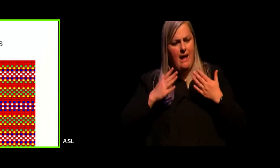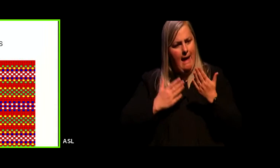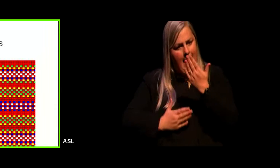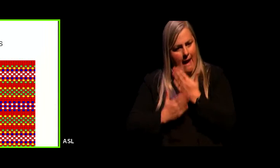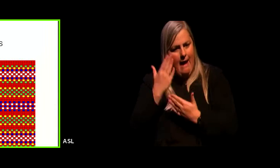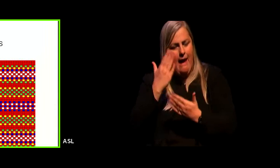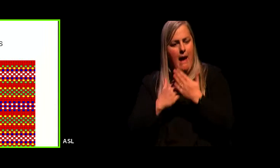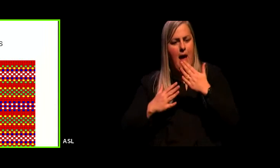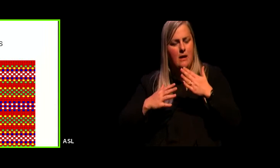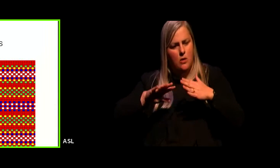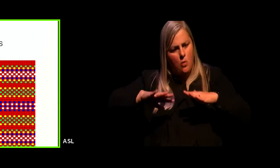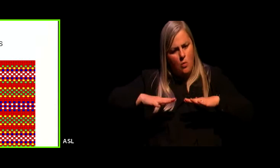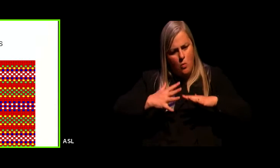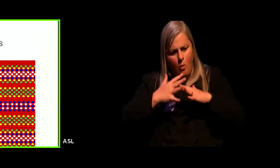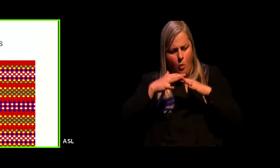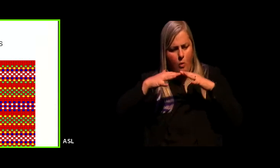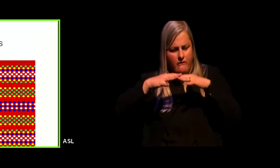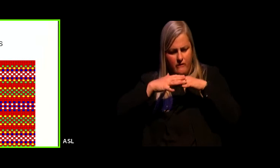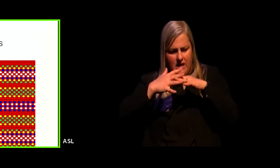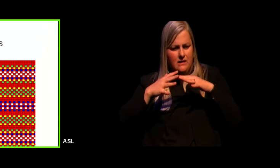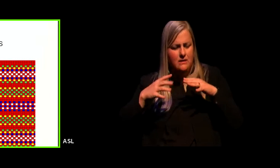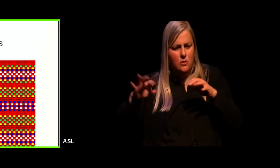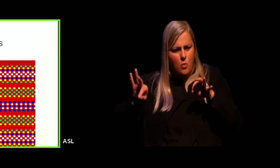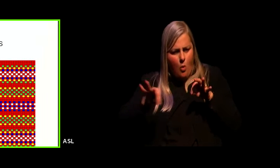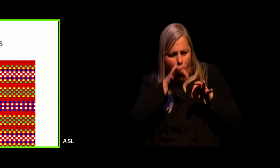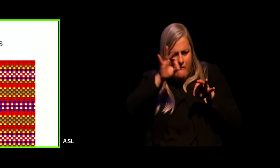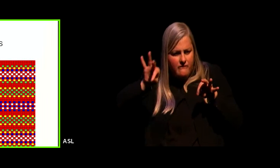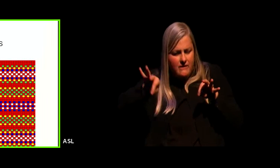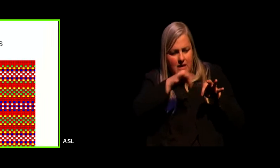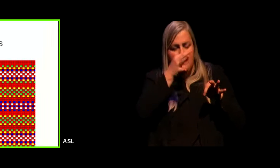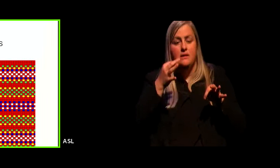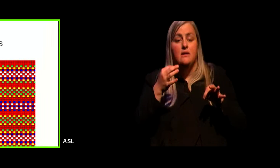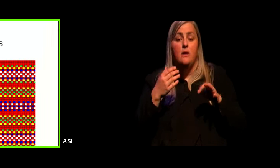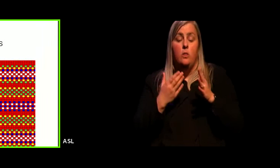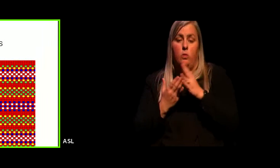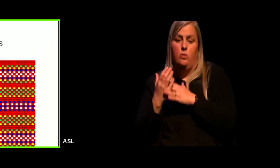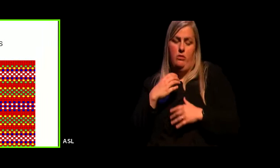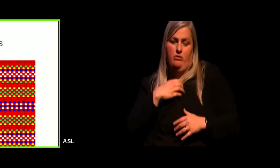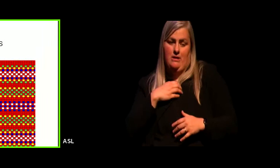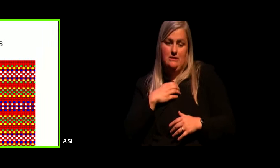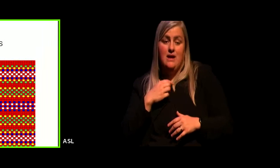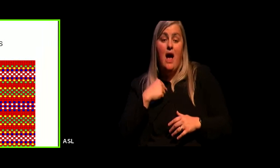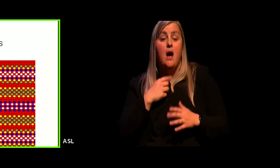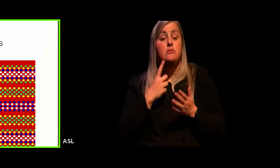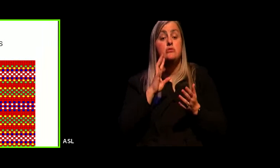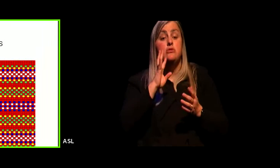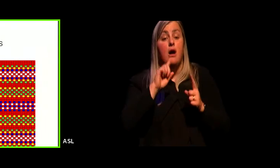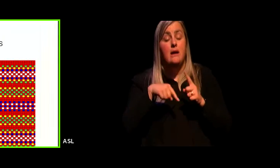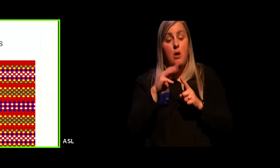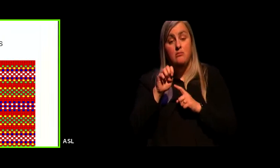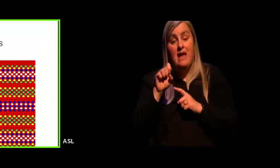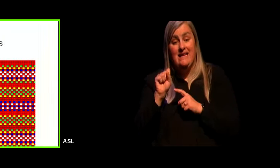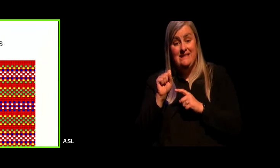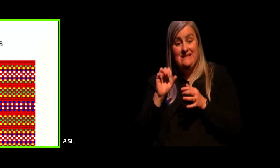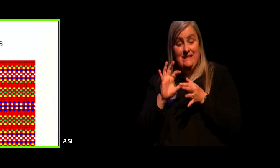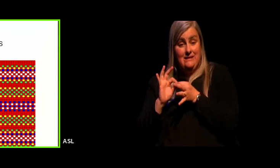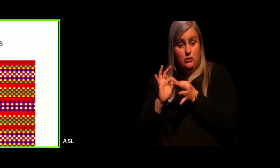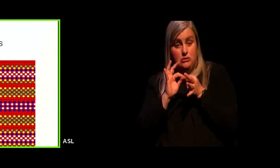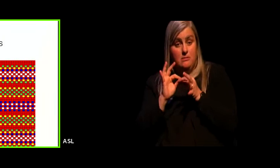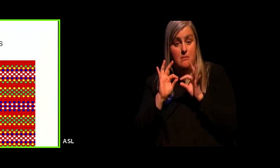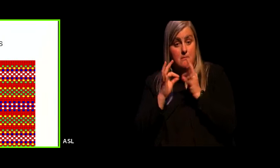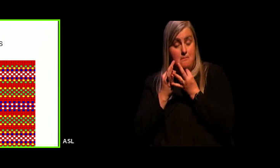series of threads. So when I talk about weaving Métis kinscapes, which is my approach to Métis archaeology, I'm really talking not